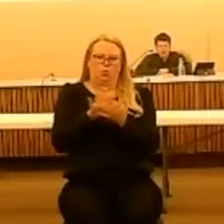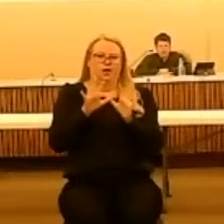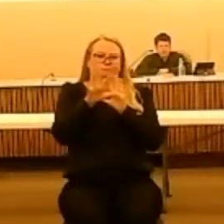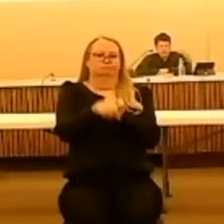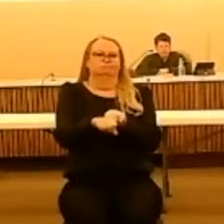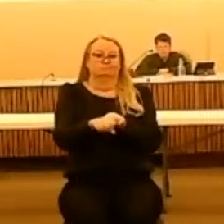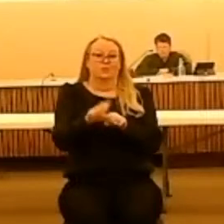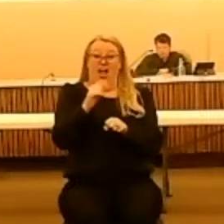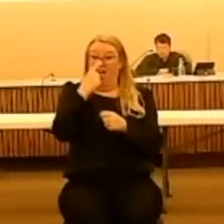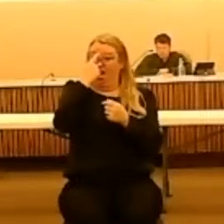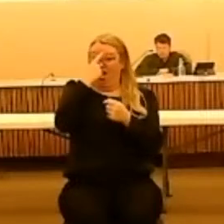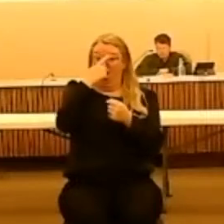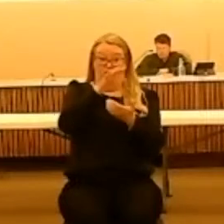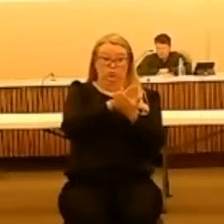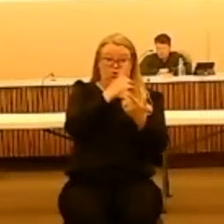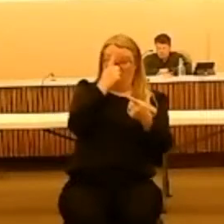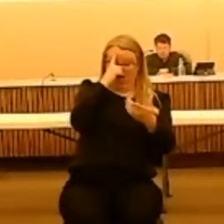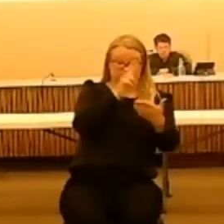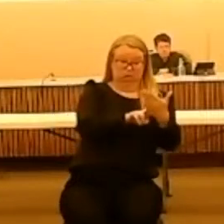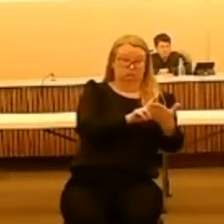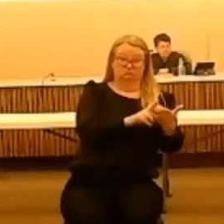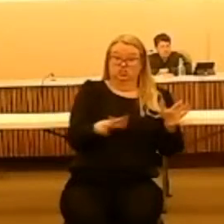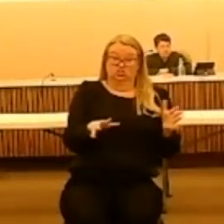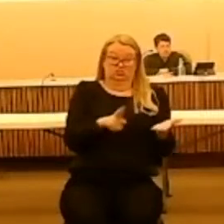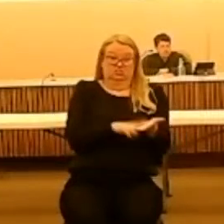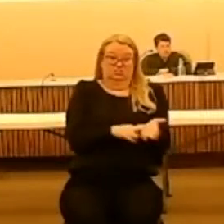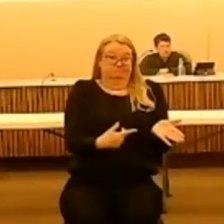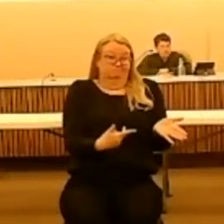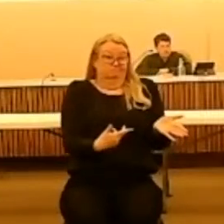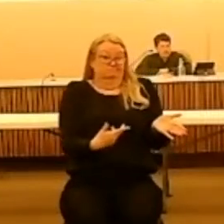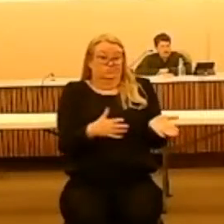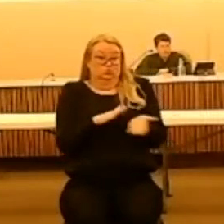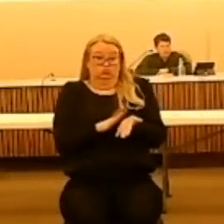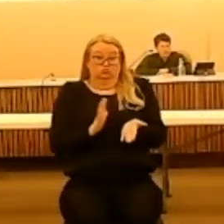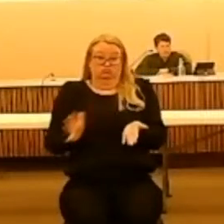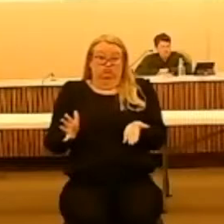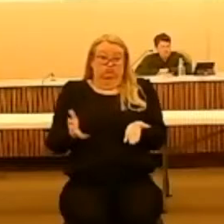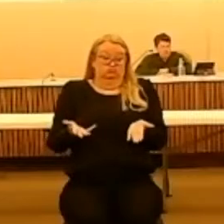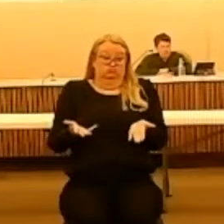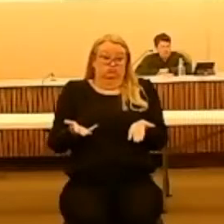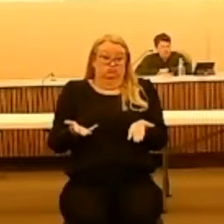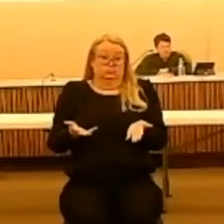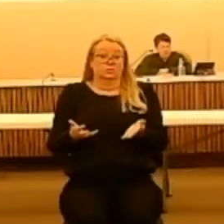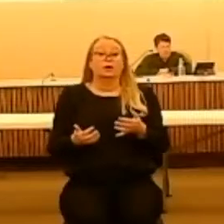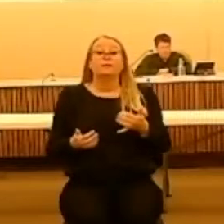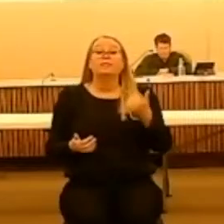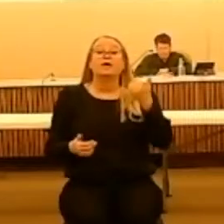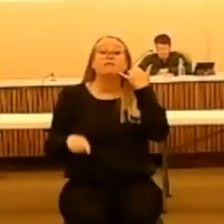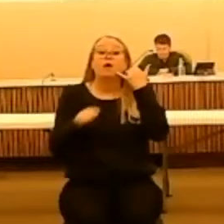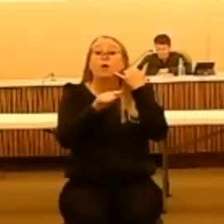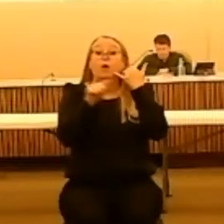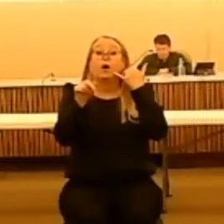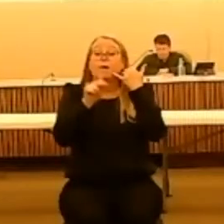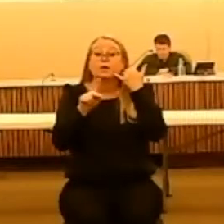they agreed to. Any other online?